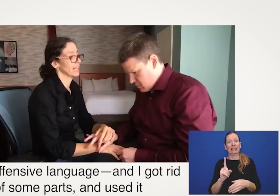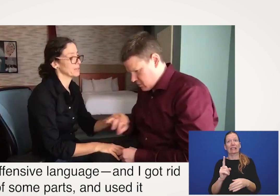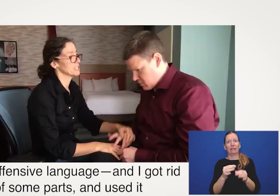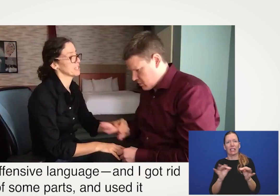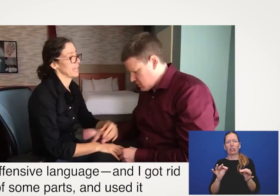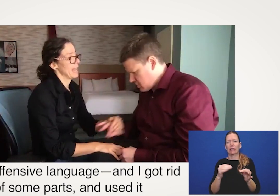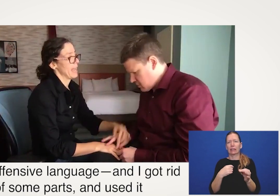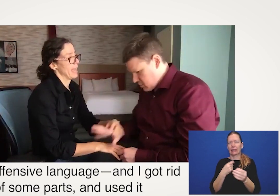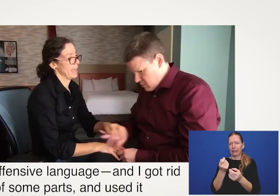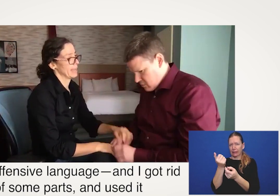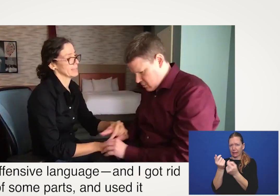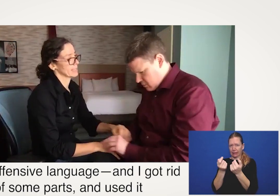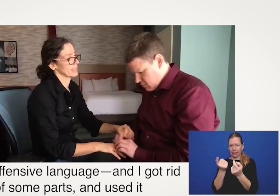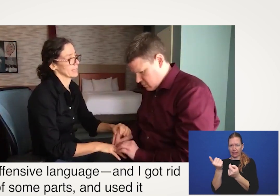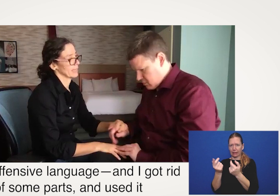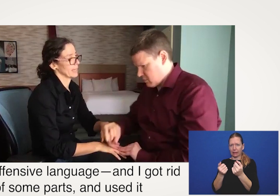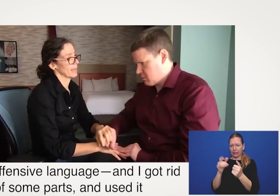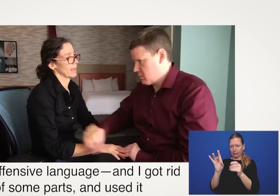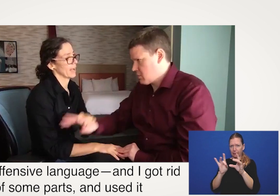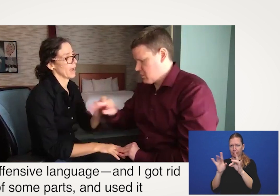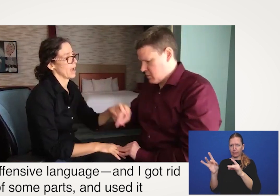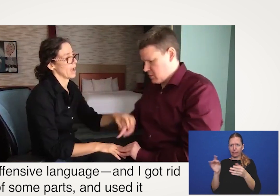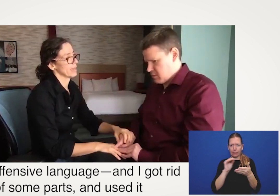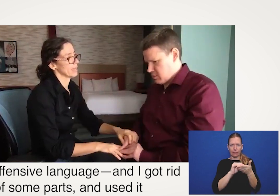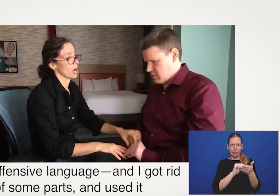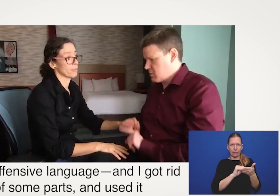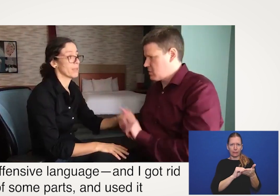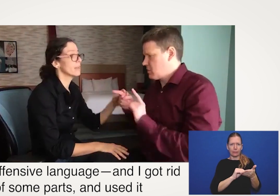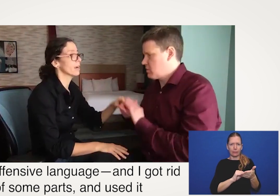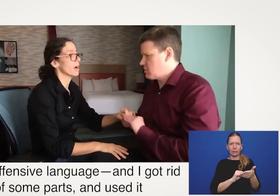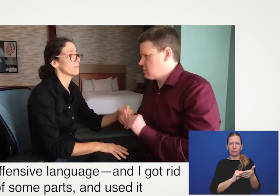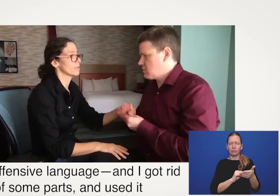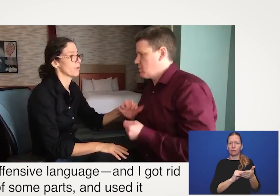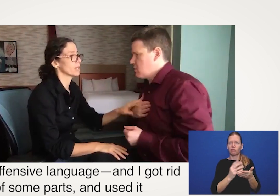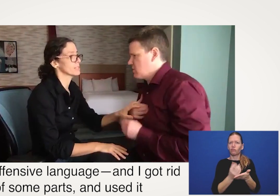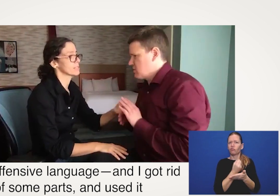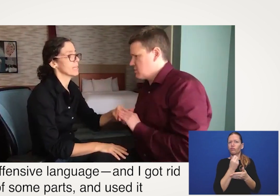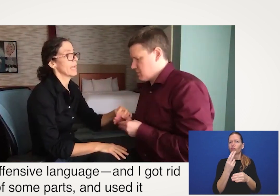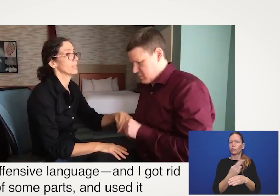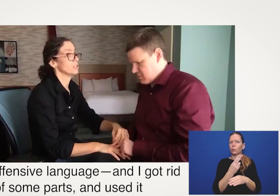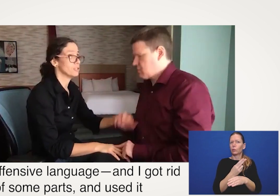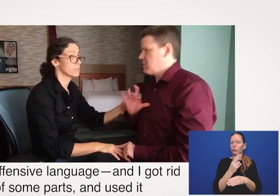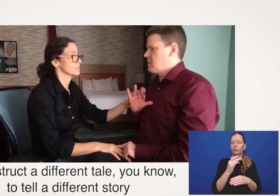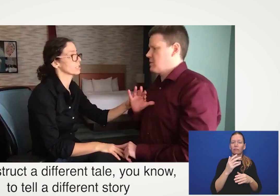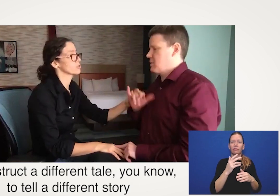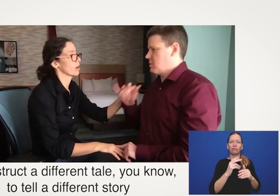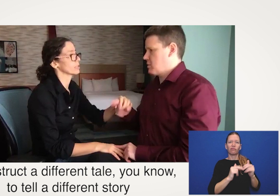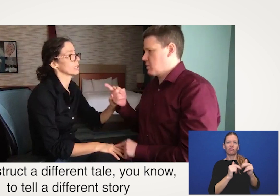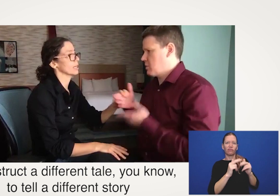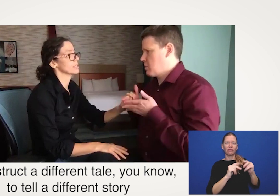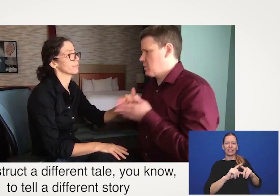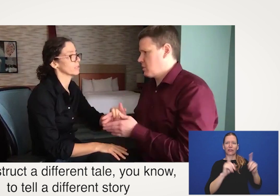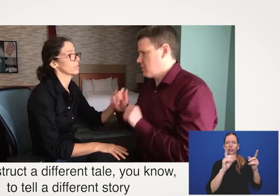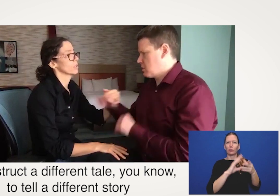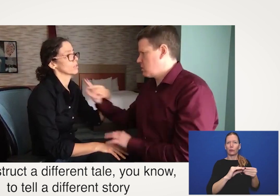offensive language, and I got rid of some parts and used it to construct